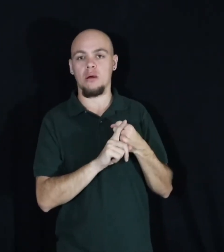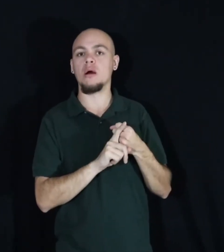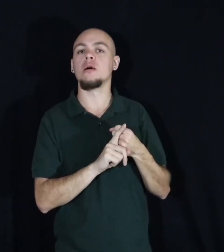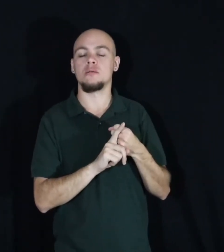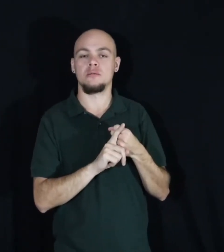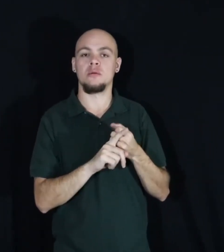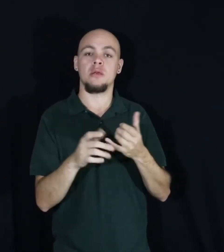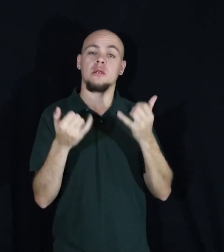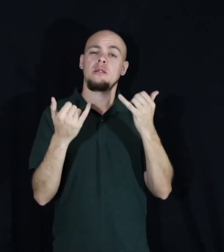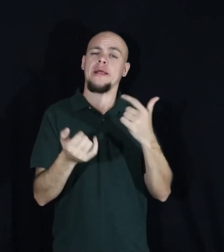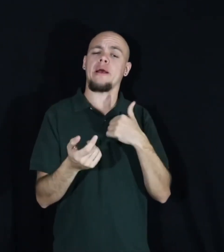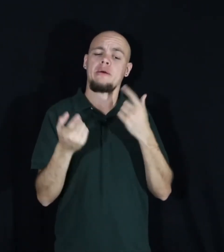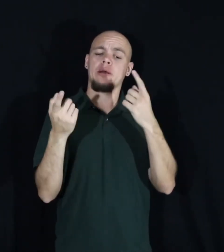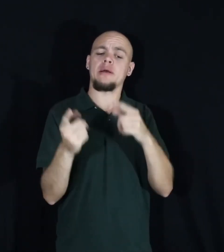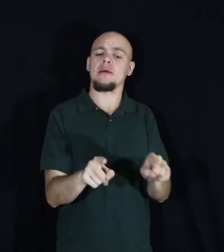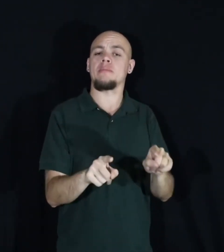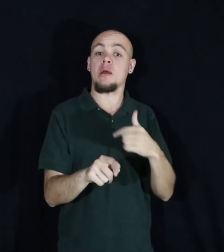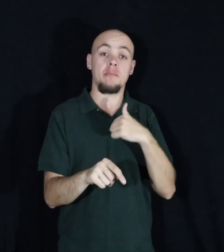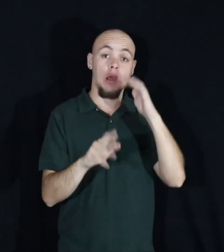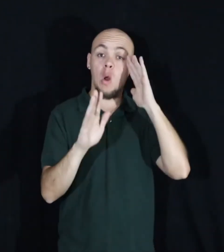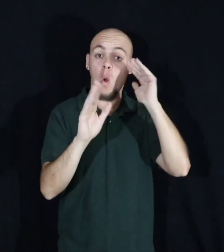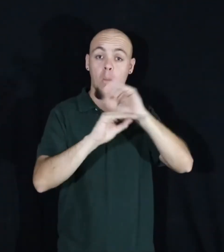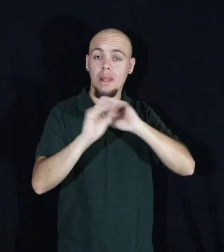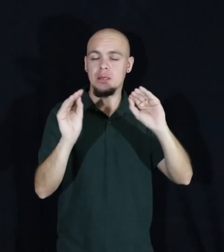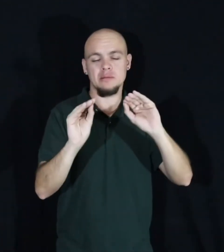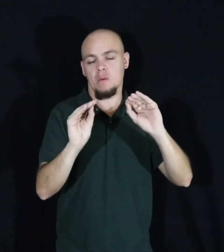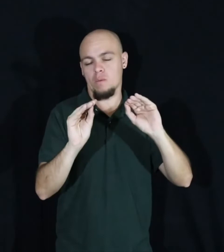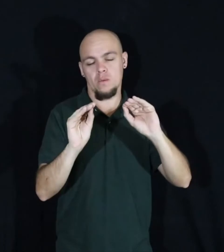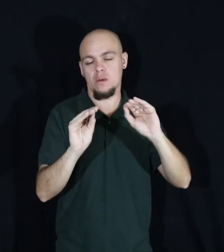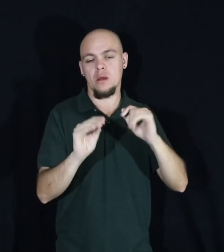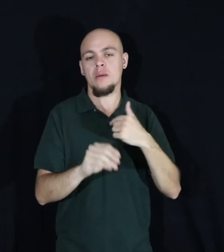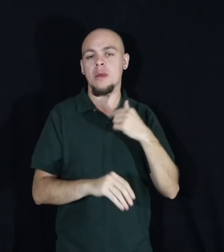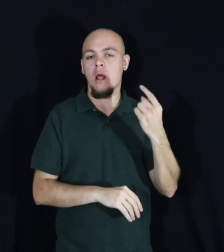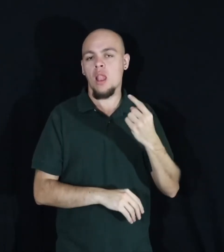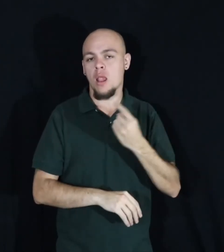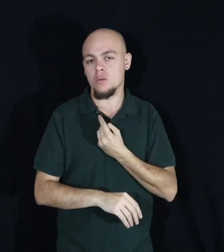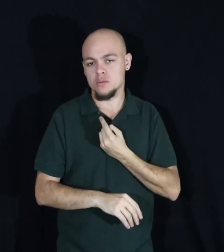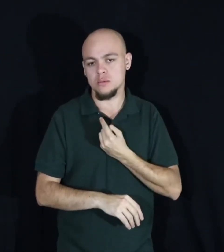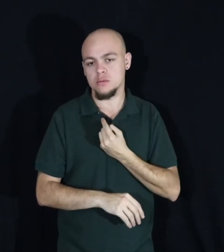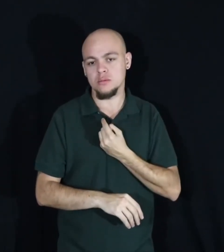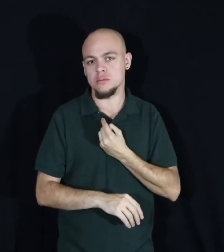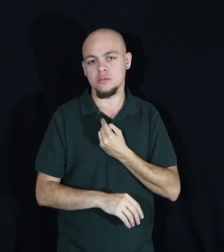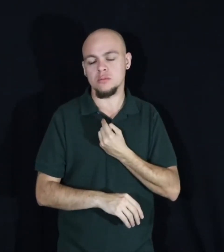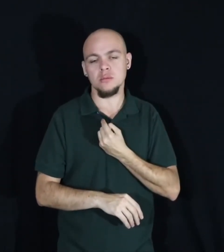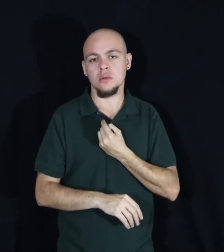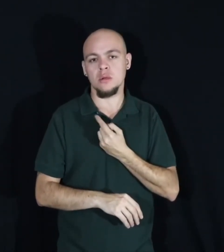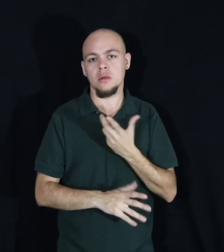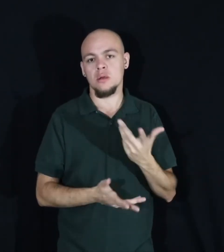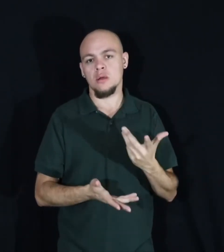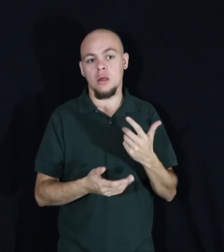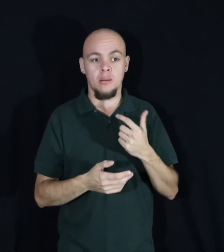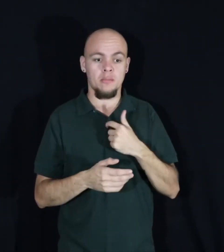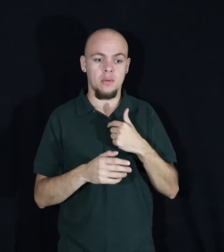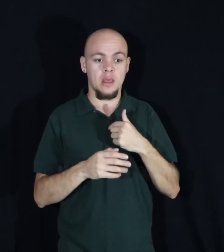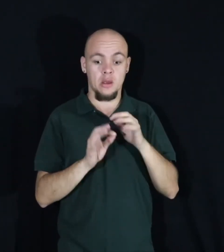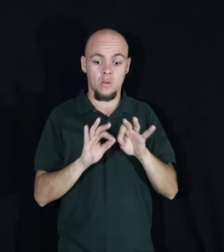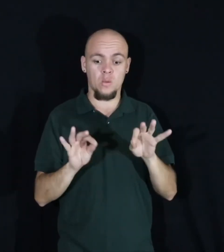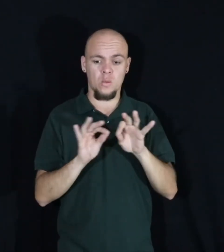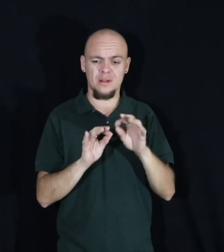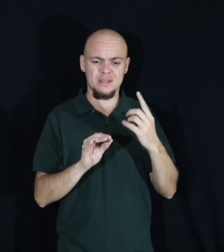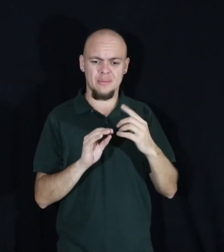happened now is I'm not hopeless anymore. I'm not alone because there's just a sliver of a chance that I might be worth something more than